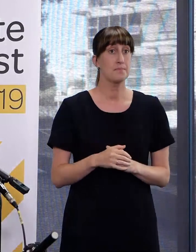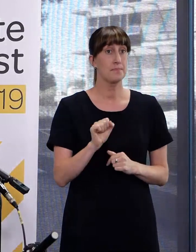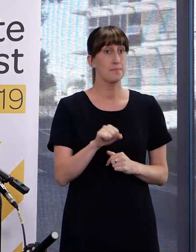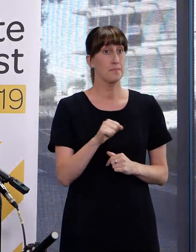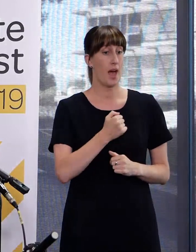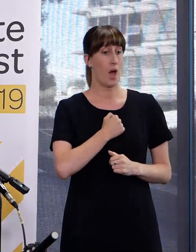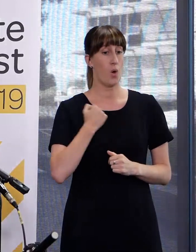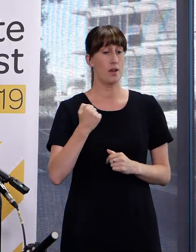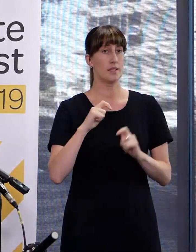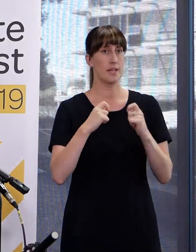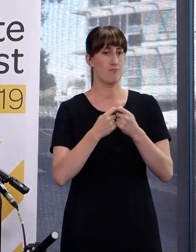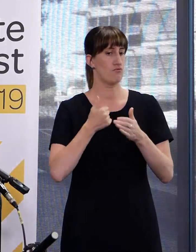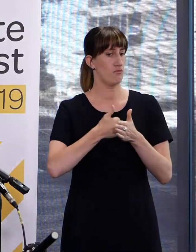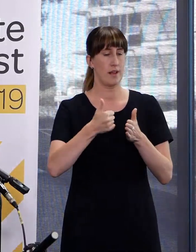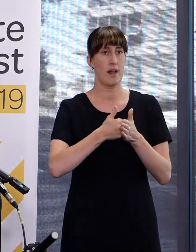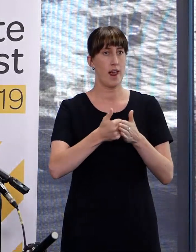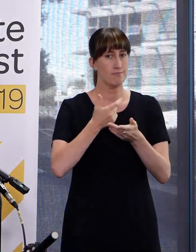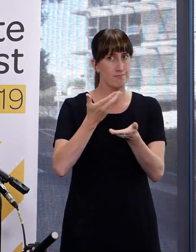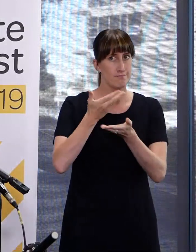as far as